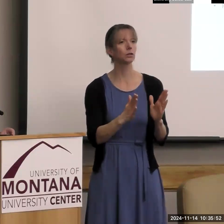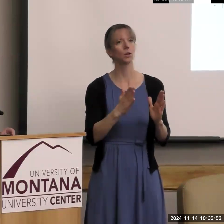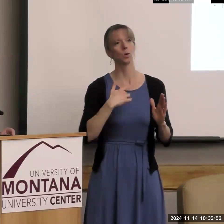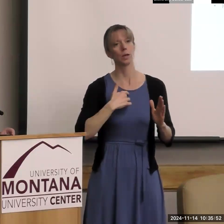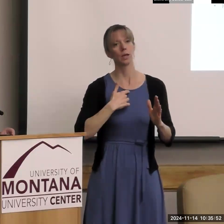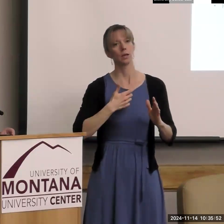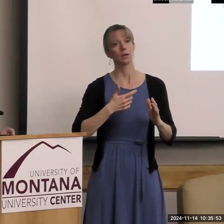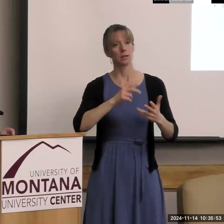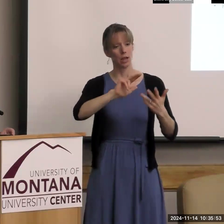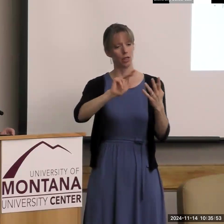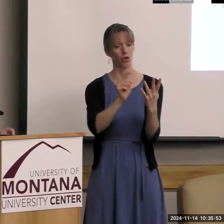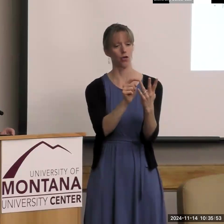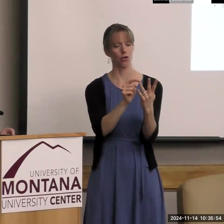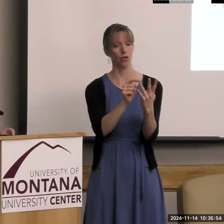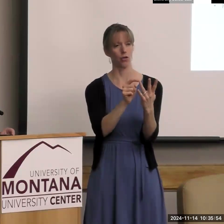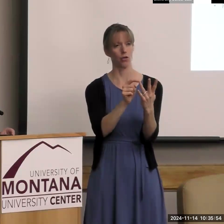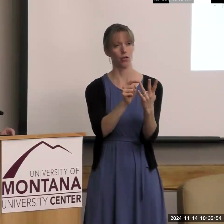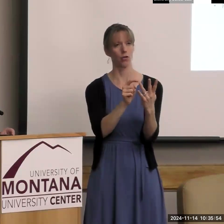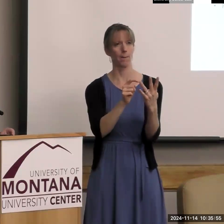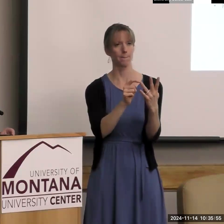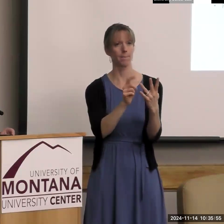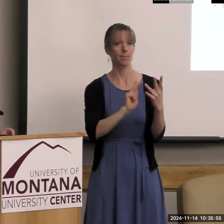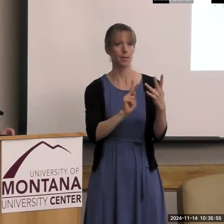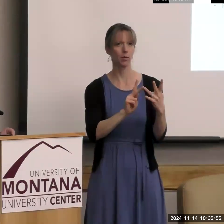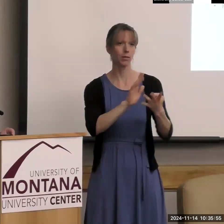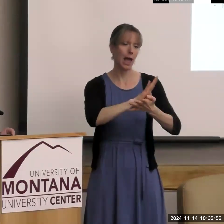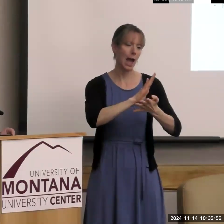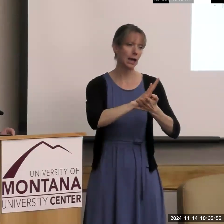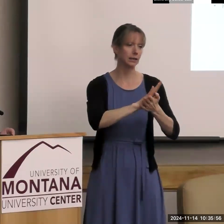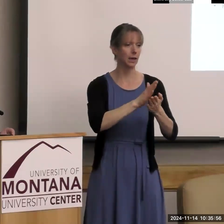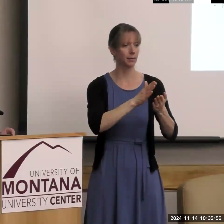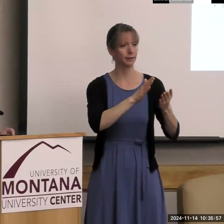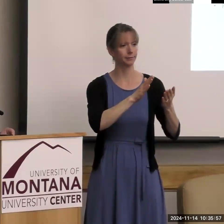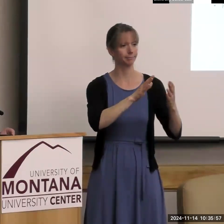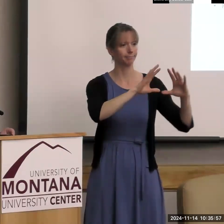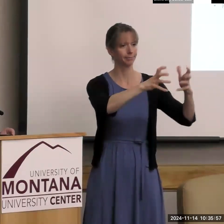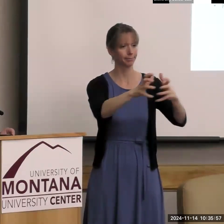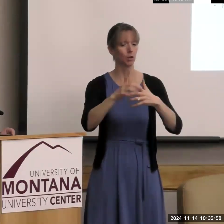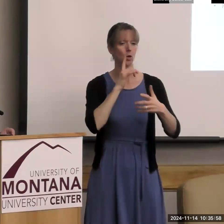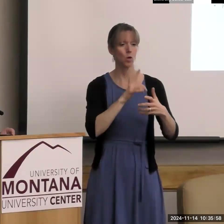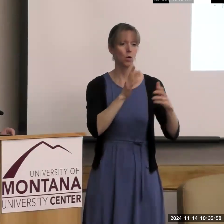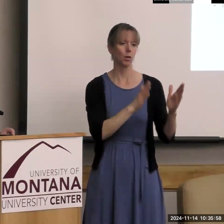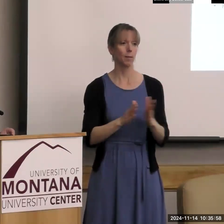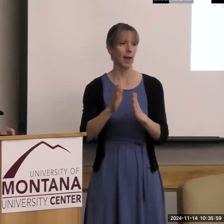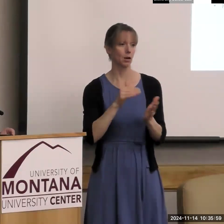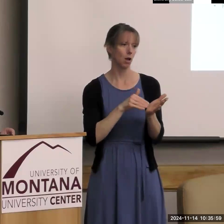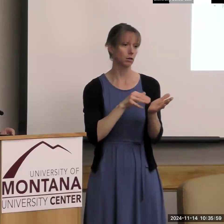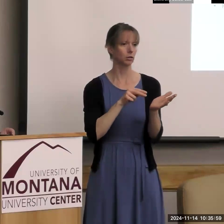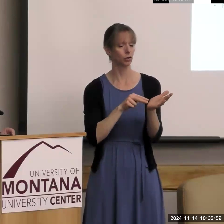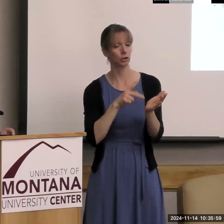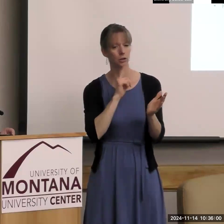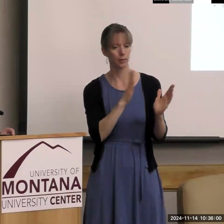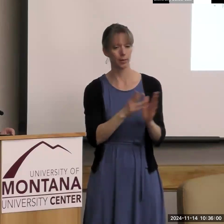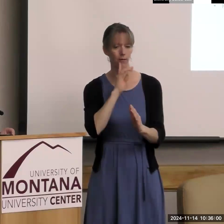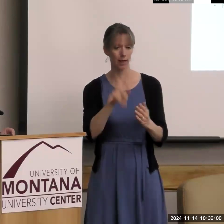with folks who, the academic institutions who prepare clinicians across all of those disciplines. And then